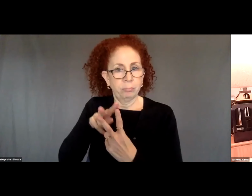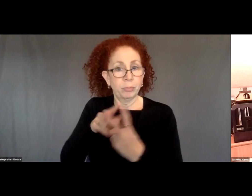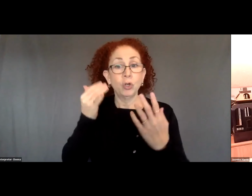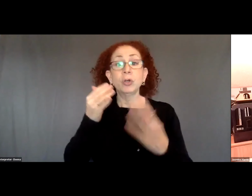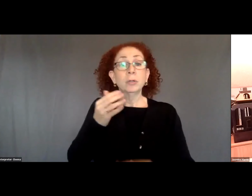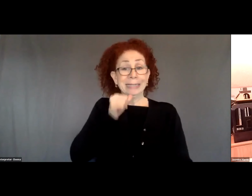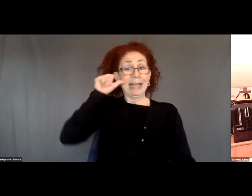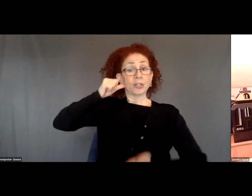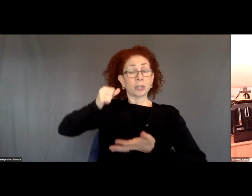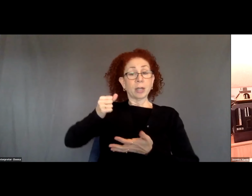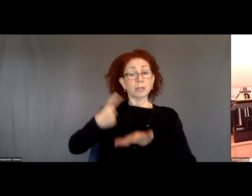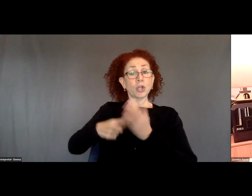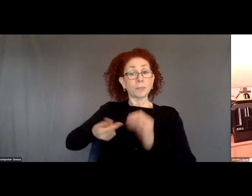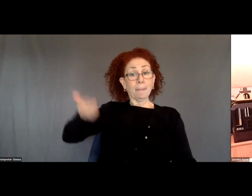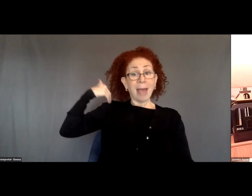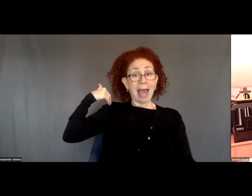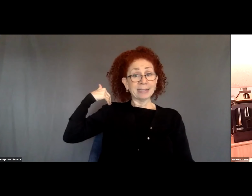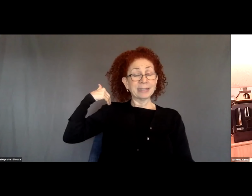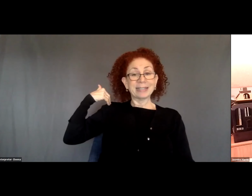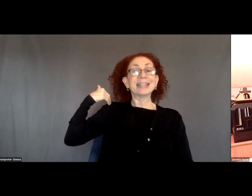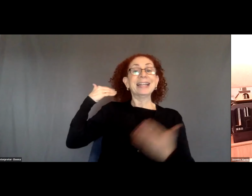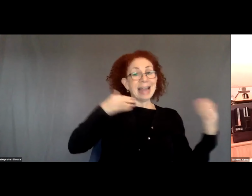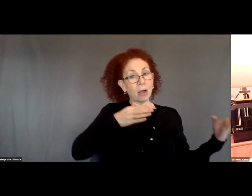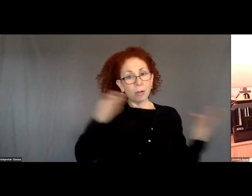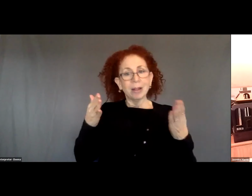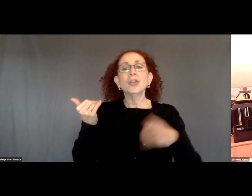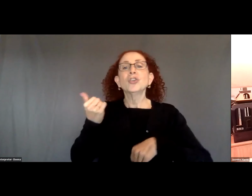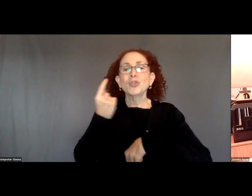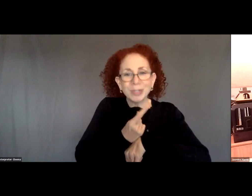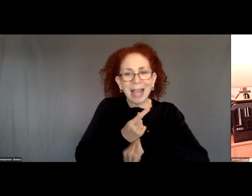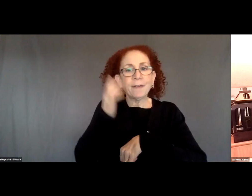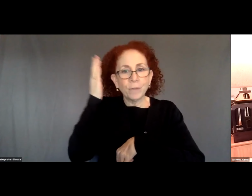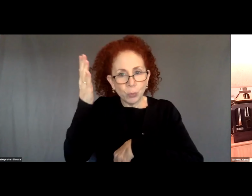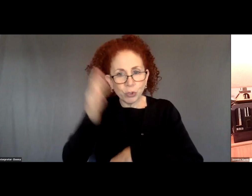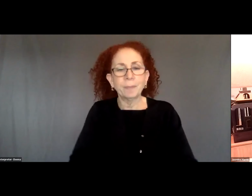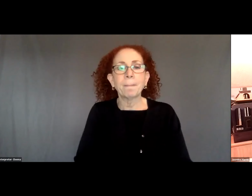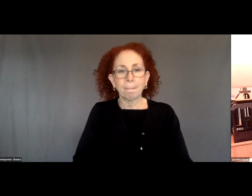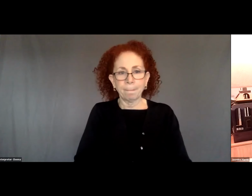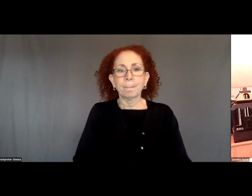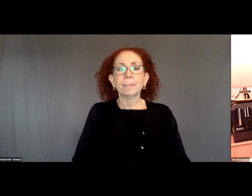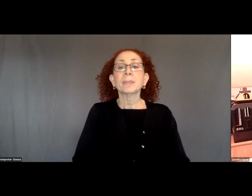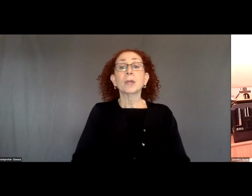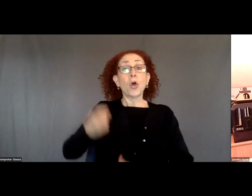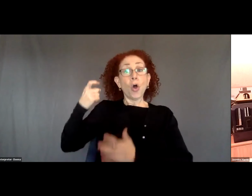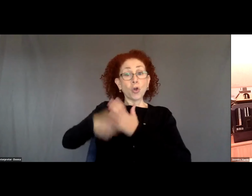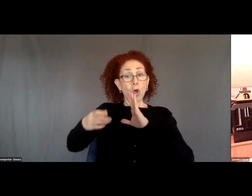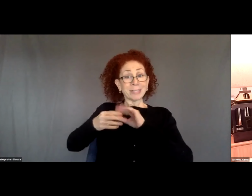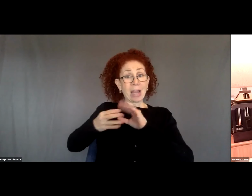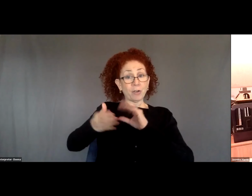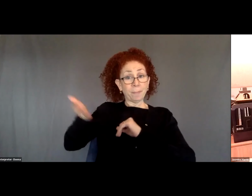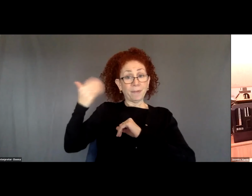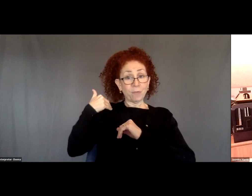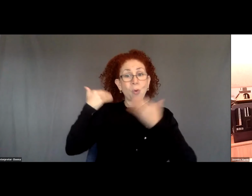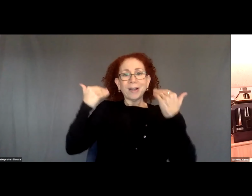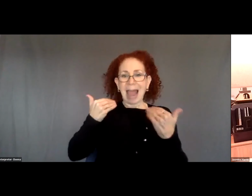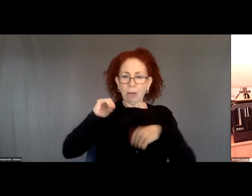from discussions of the disabilities frame's history and the salience of the cost narrative in its development and deployment in the present